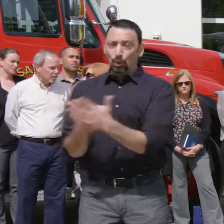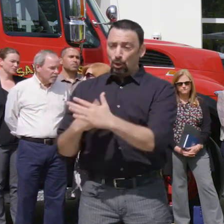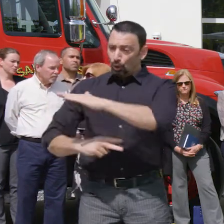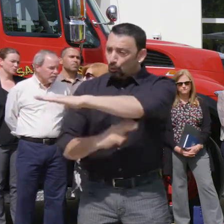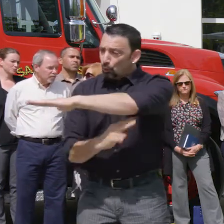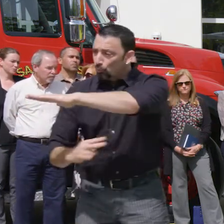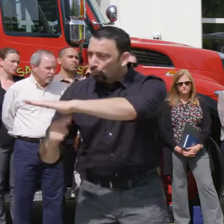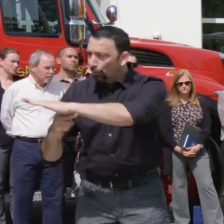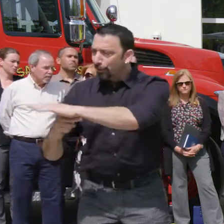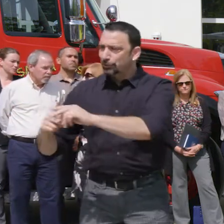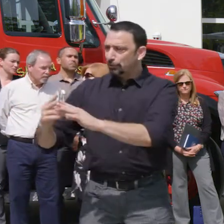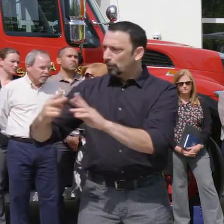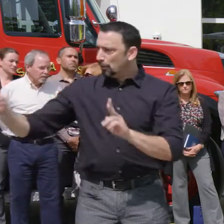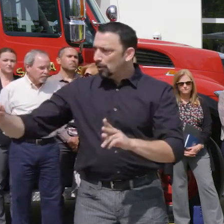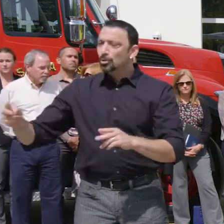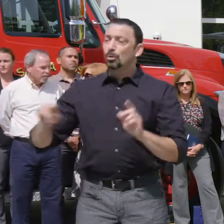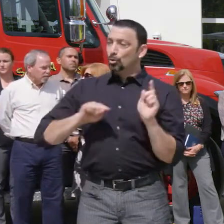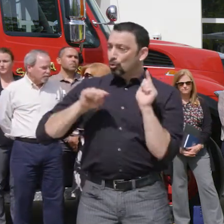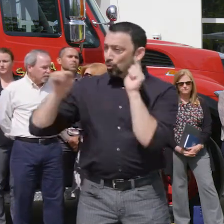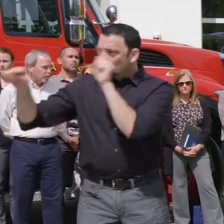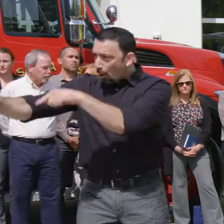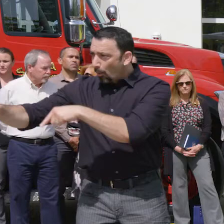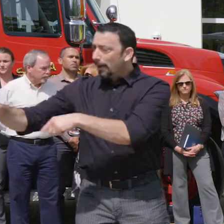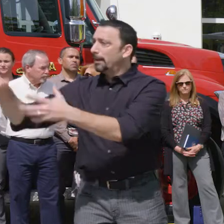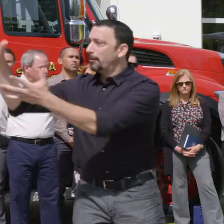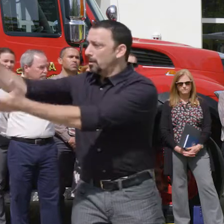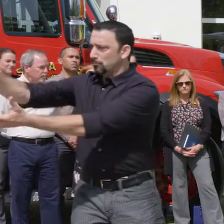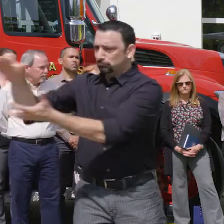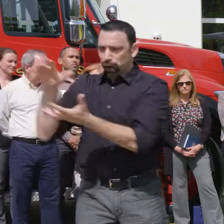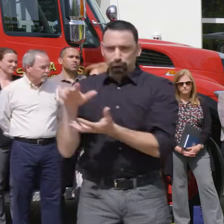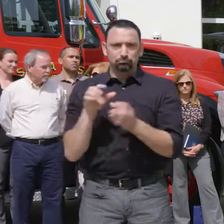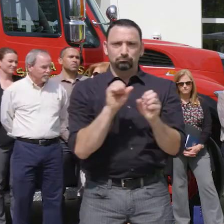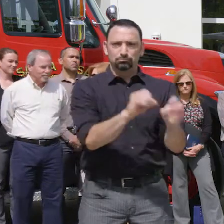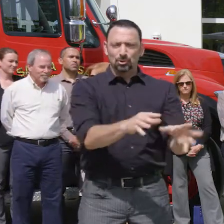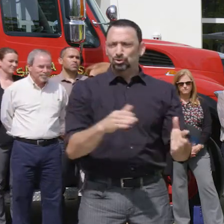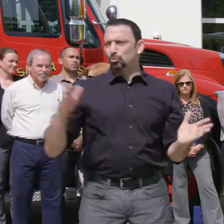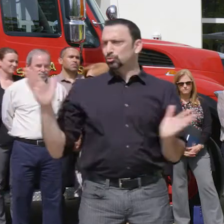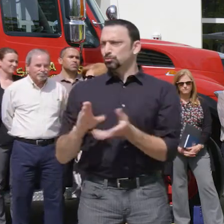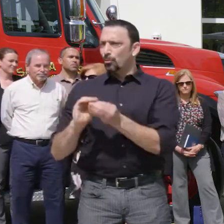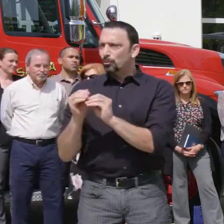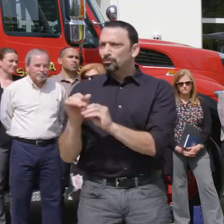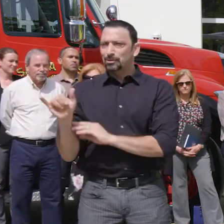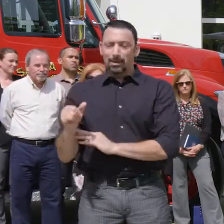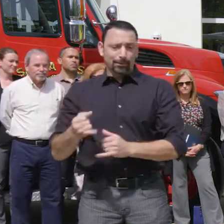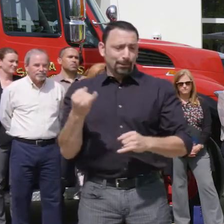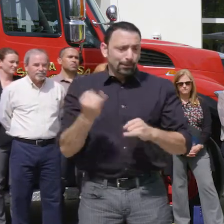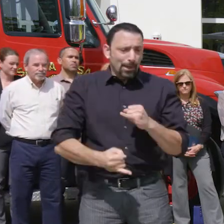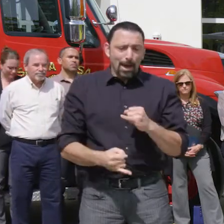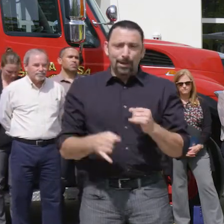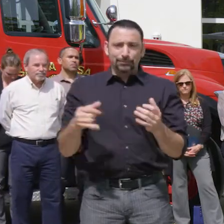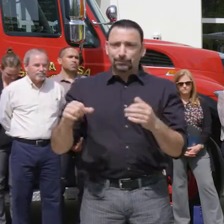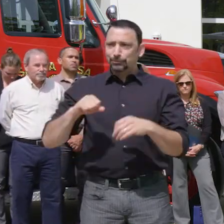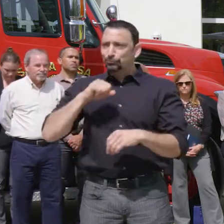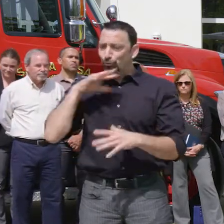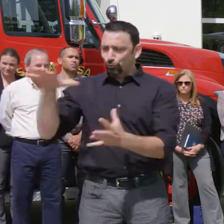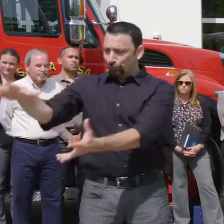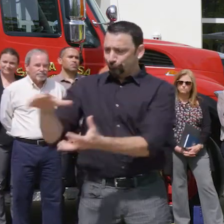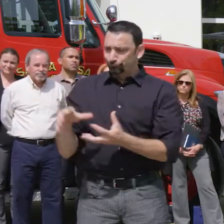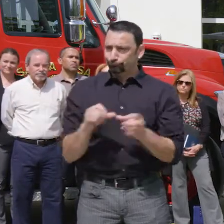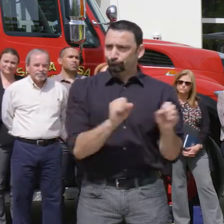in and then be able to remove the debris. So very, very small numbers, final debris removal in some of those locations.